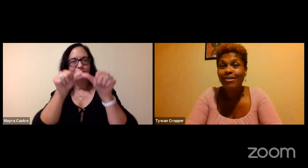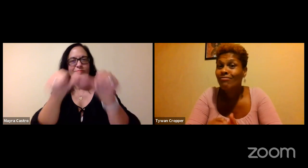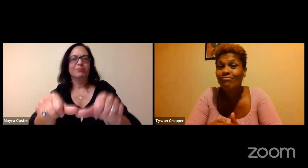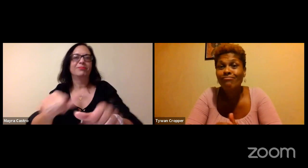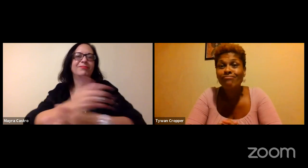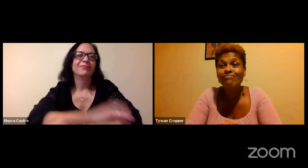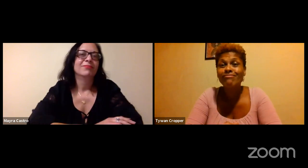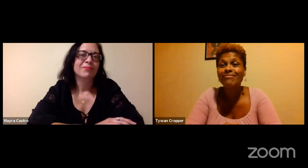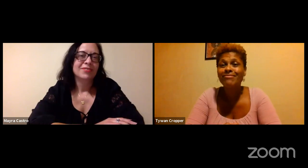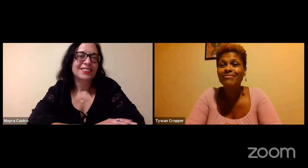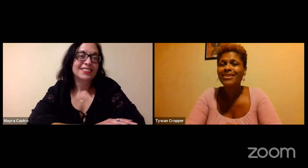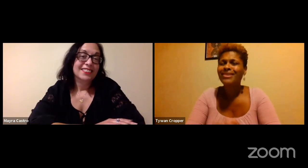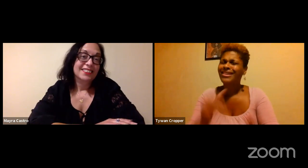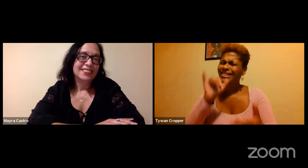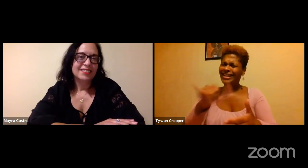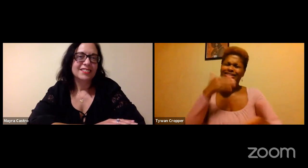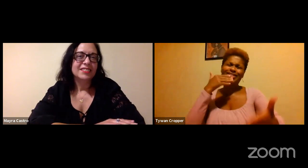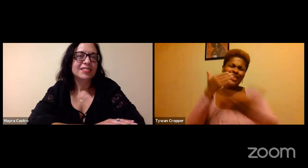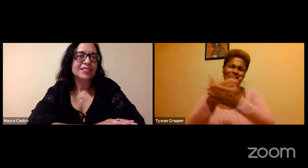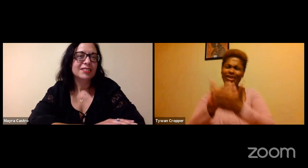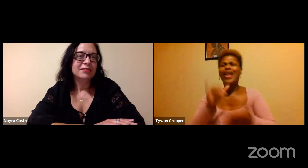has been amazing.